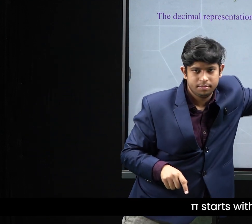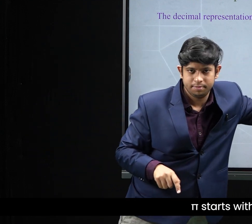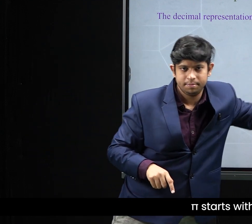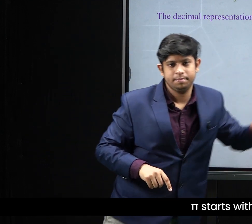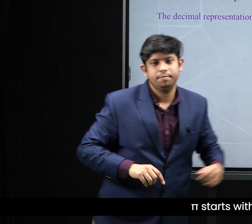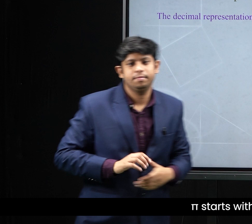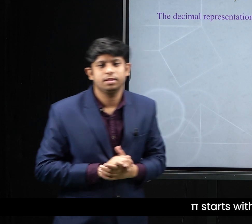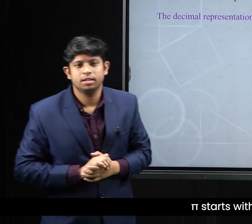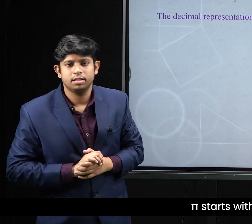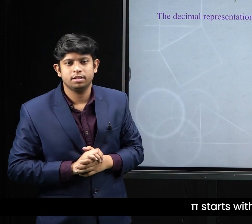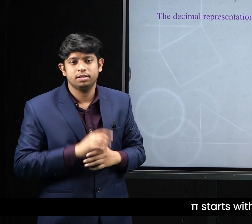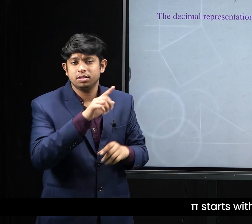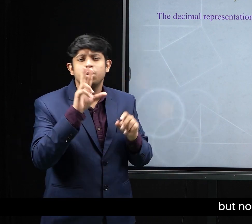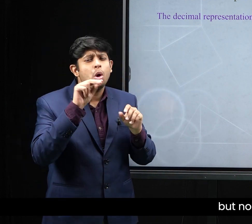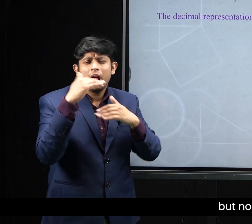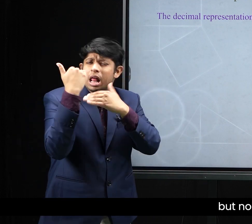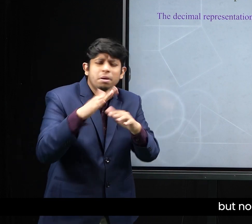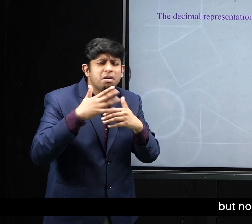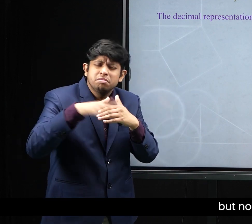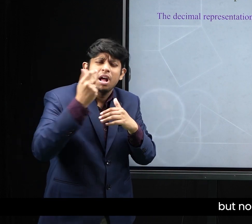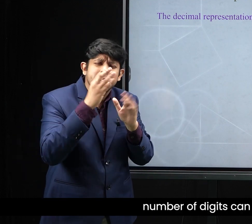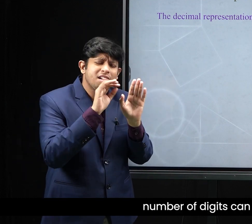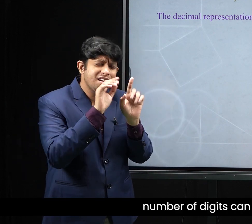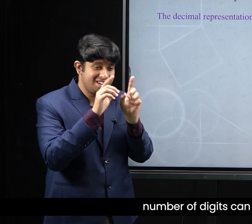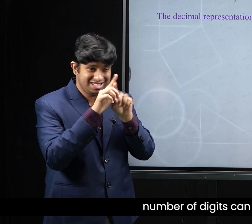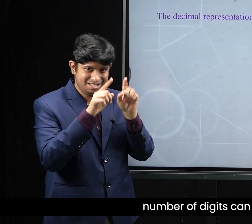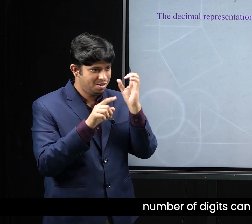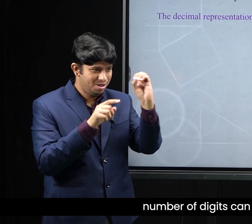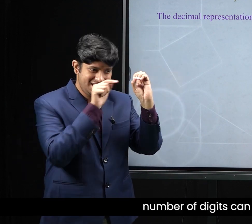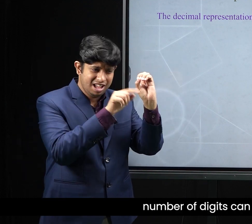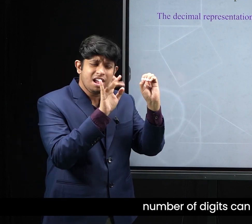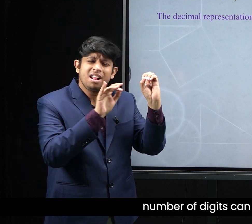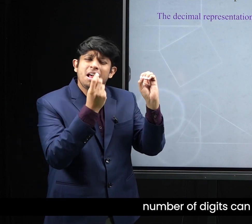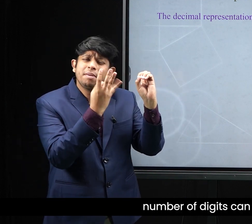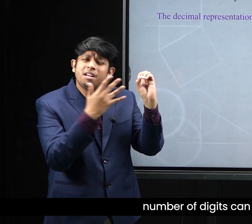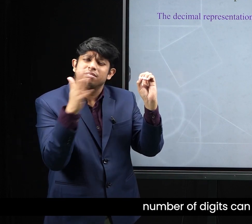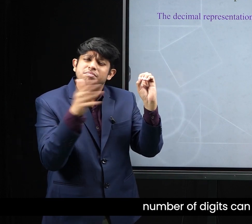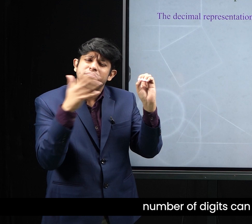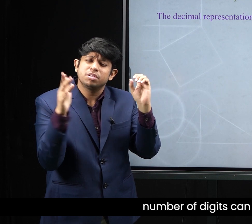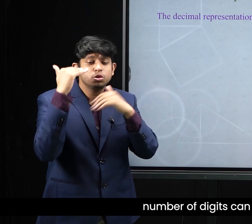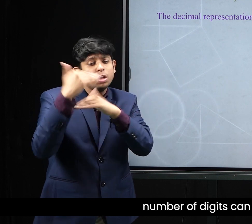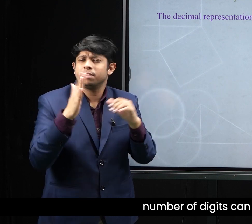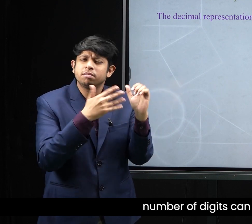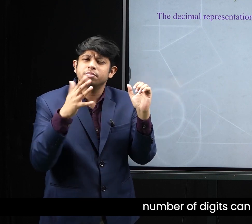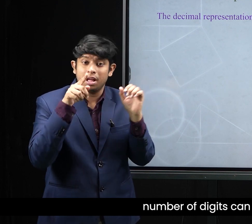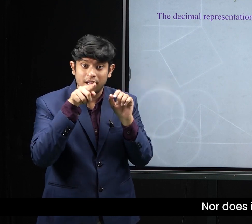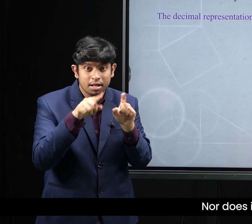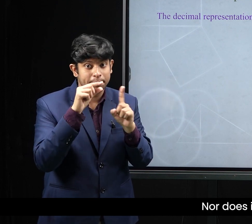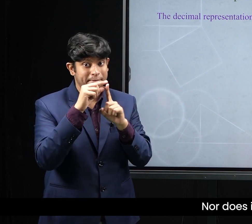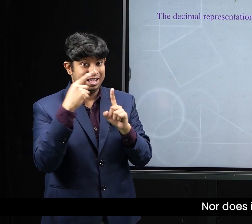3.141592 so on. But no finite number of digits can represent pi exactly, nor does it